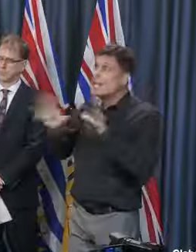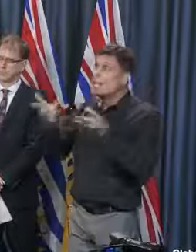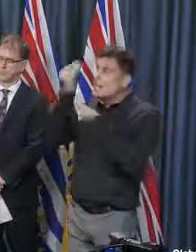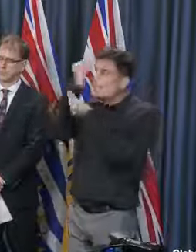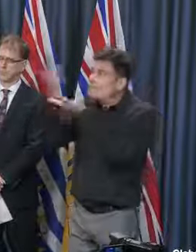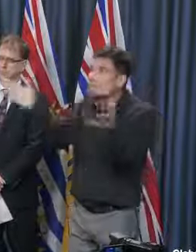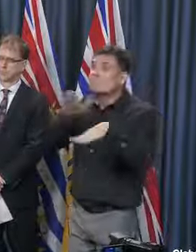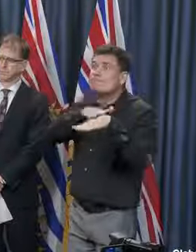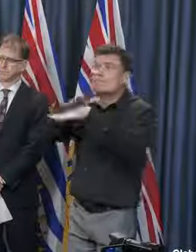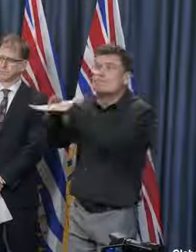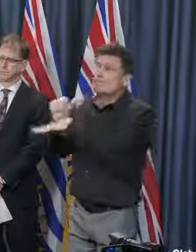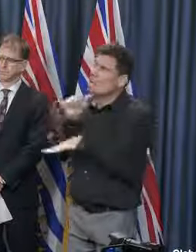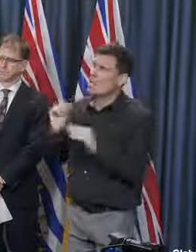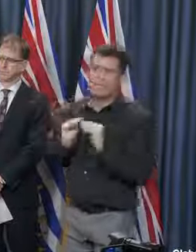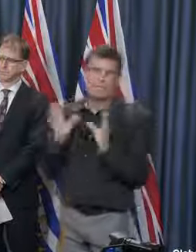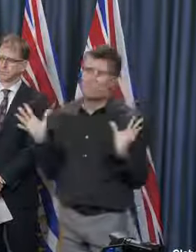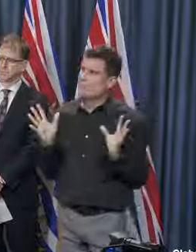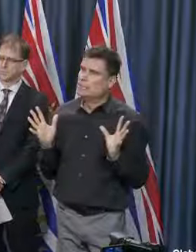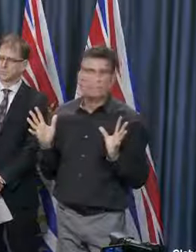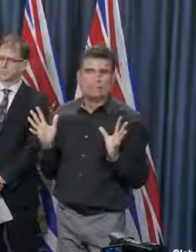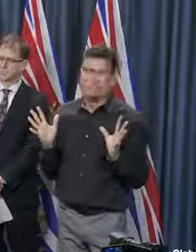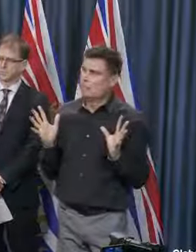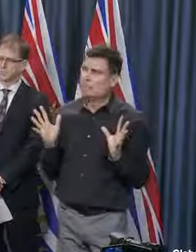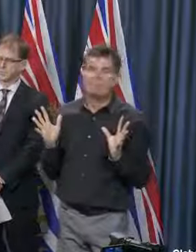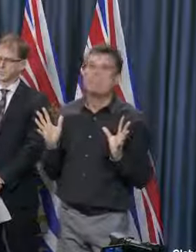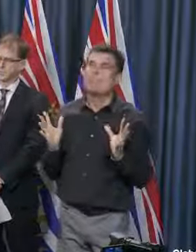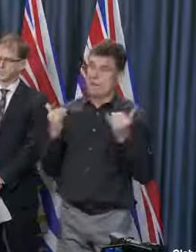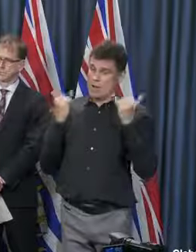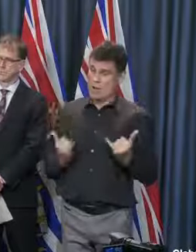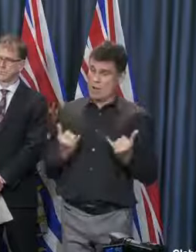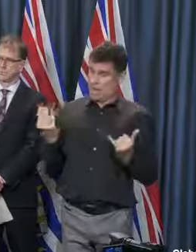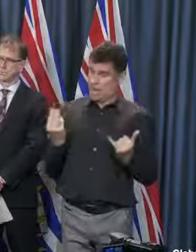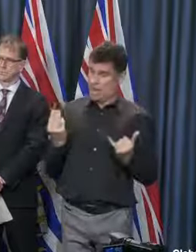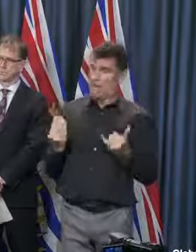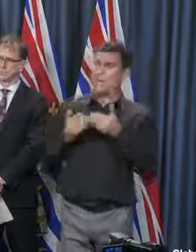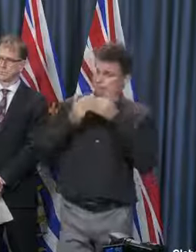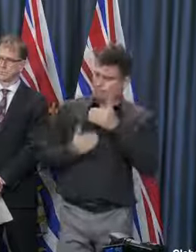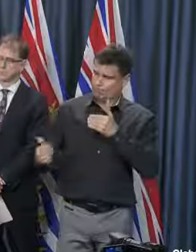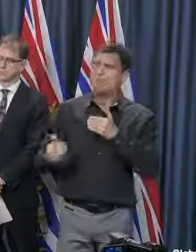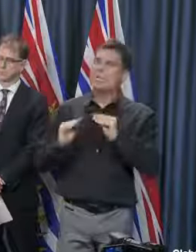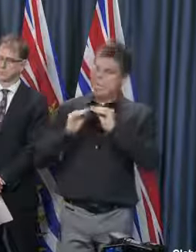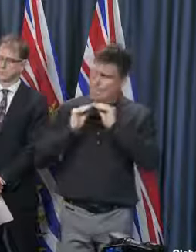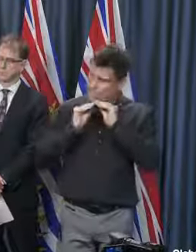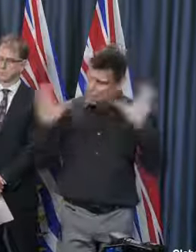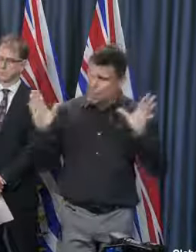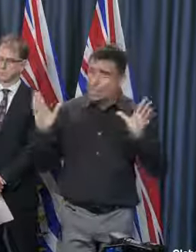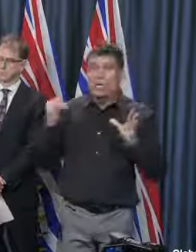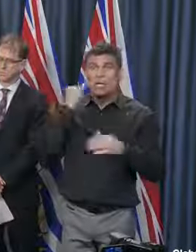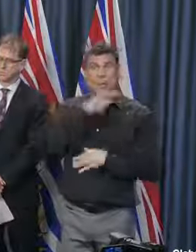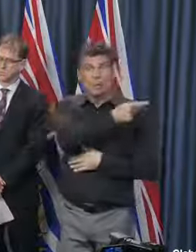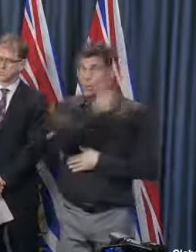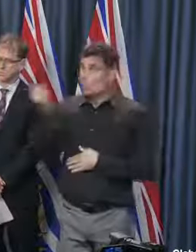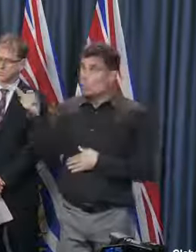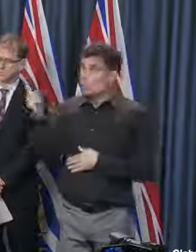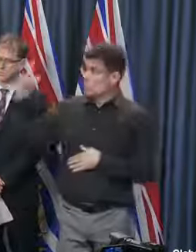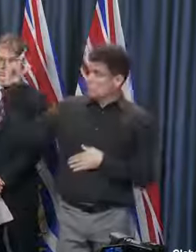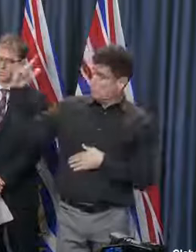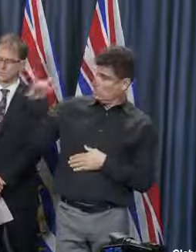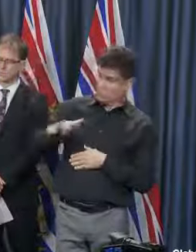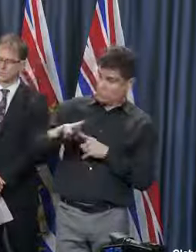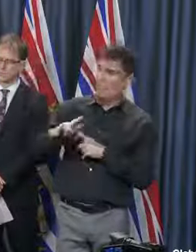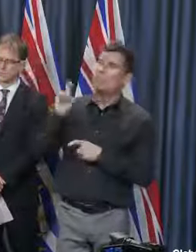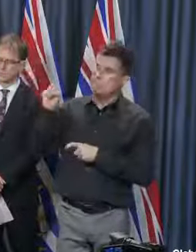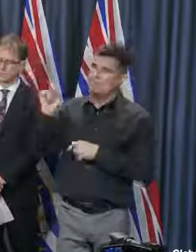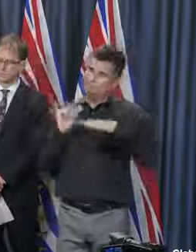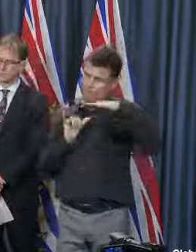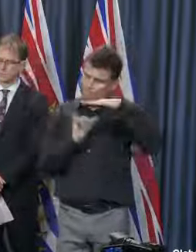finally changed, and so as of at least my understanding is late last night, people are being directed correctly that